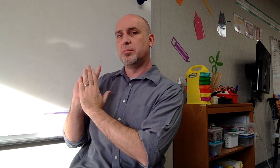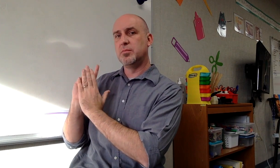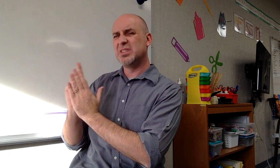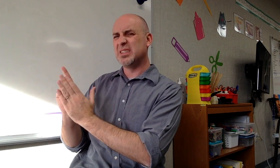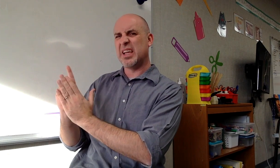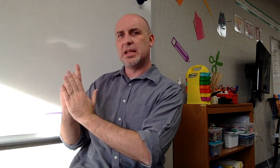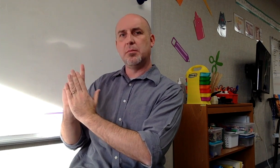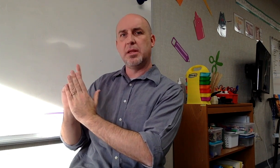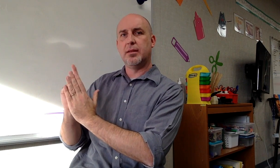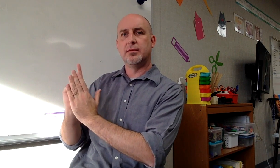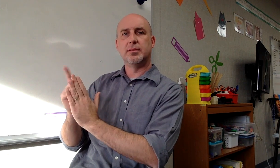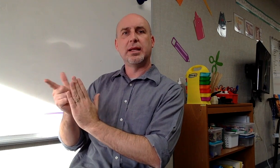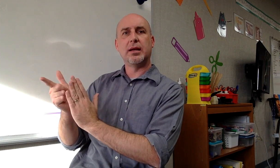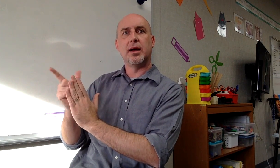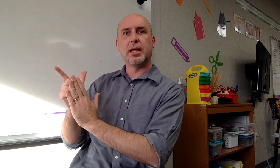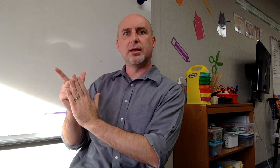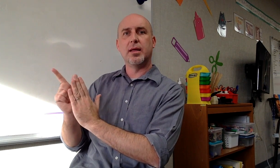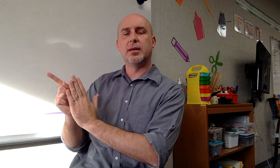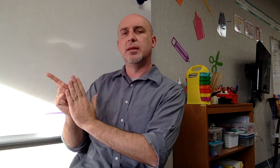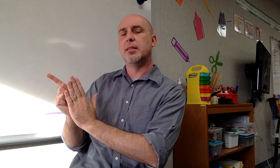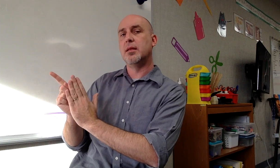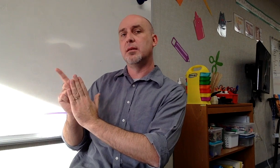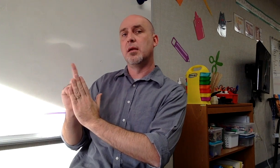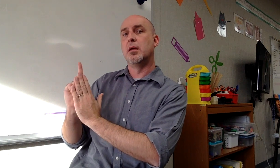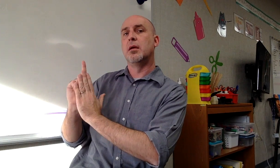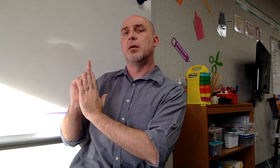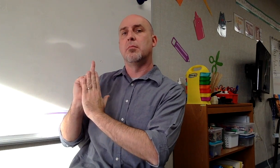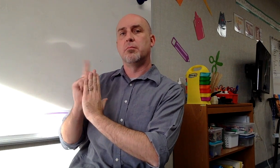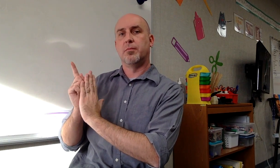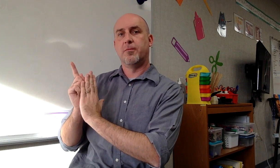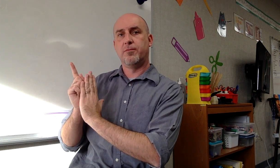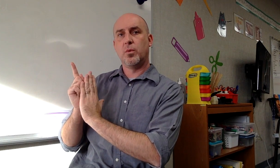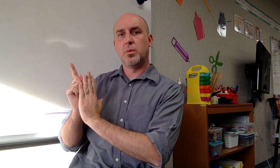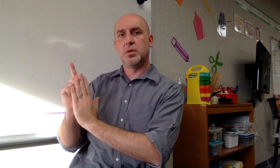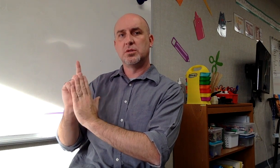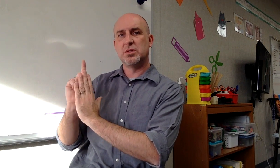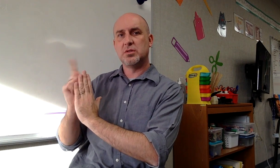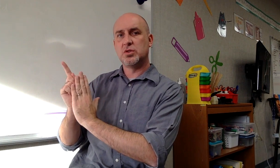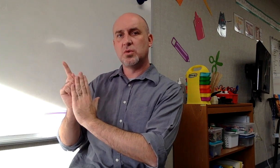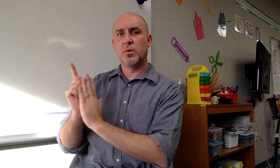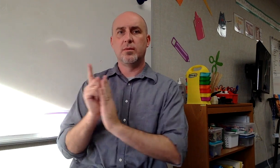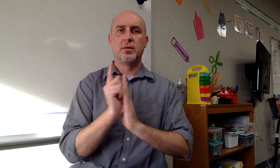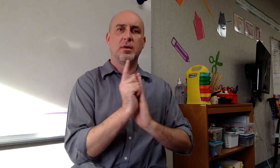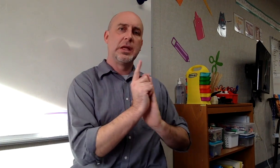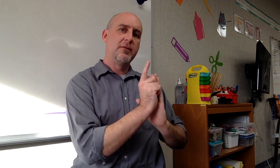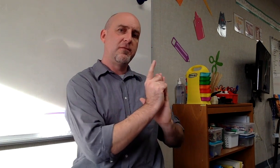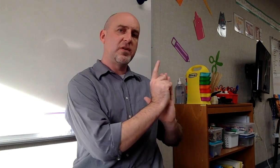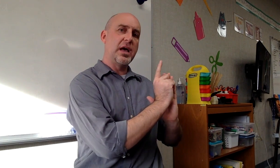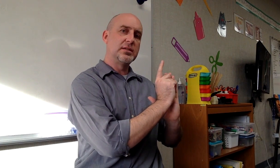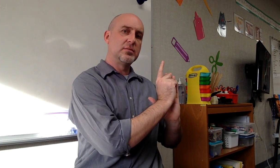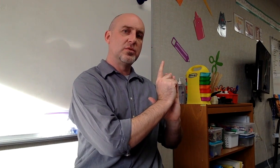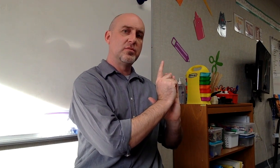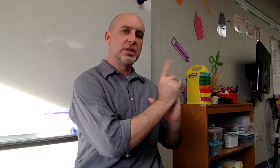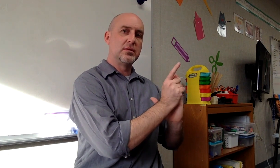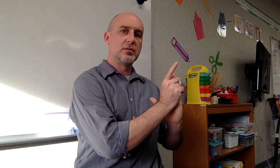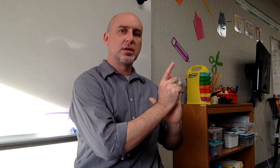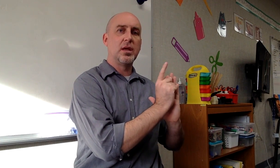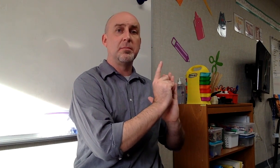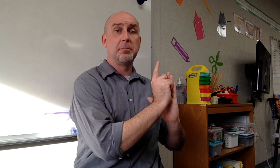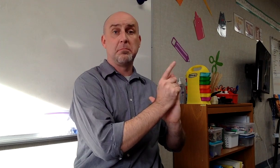a tiny bit, like cocking a gun, and then forward. Just a short, fast movement, okay?